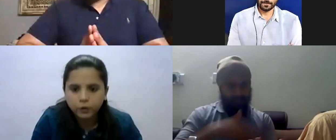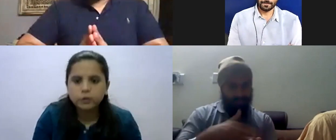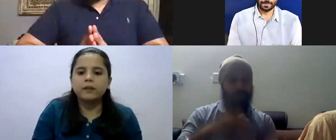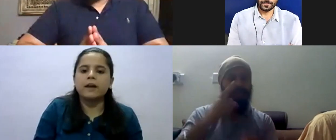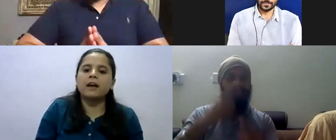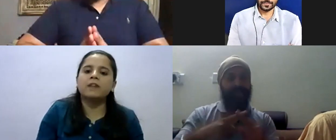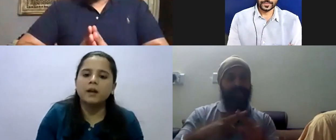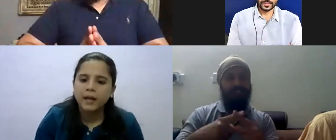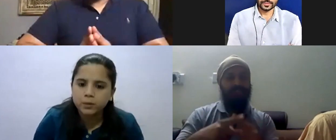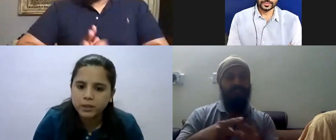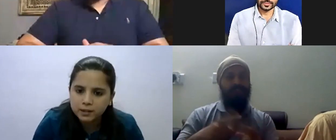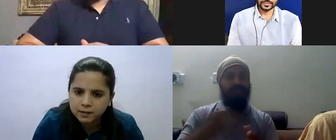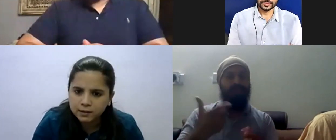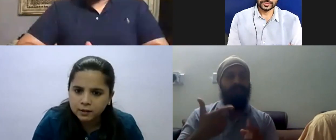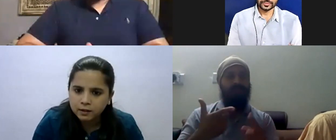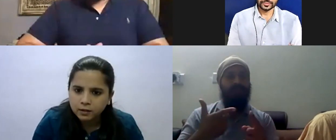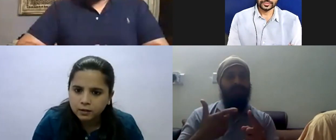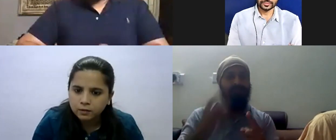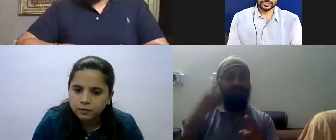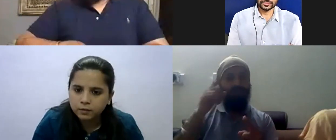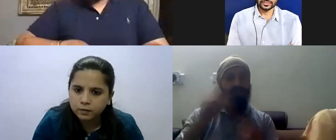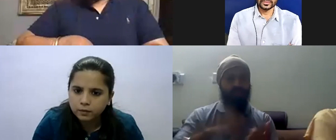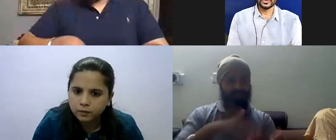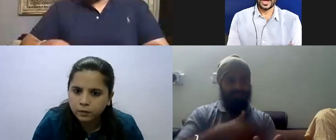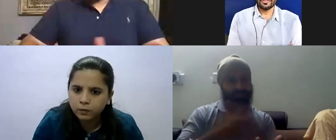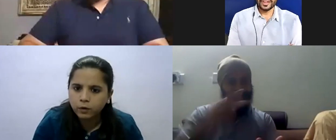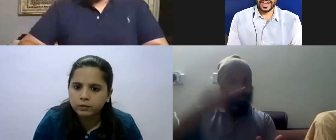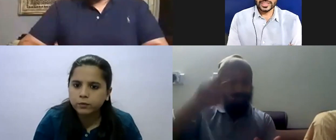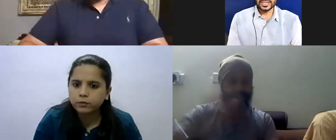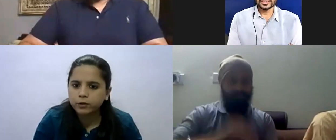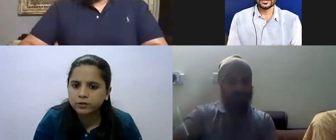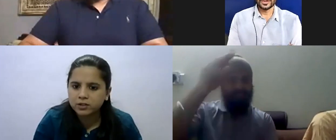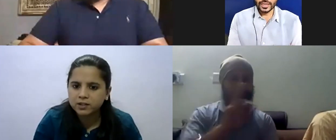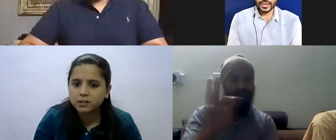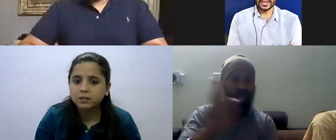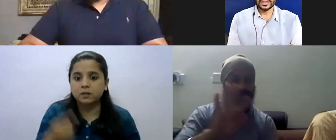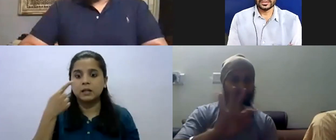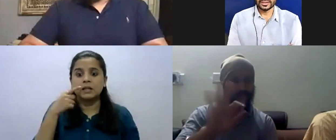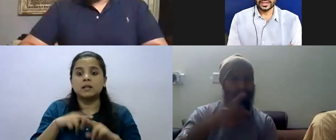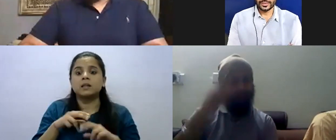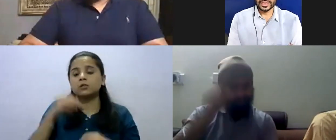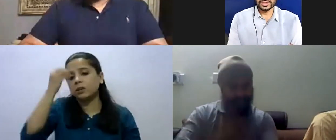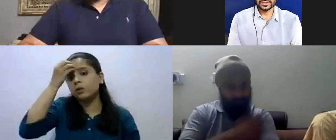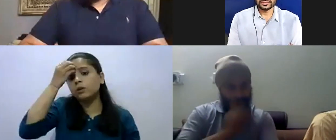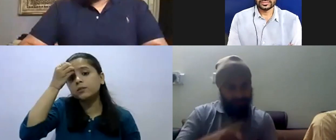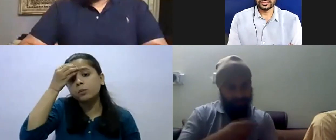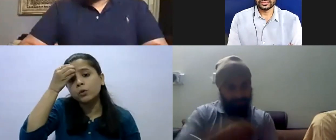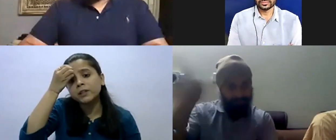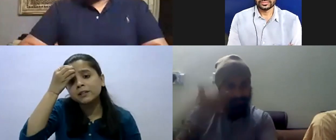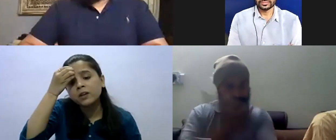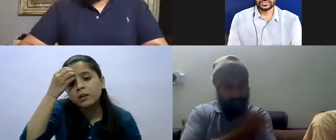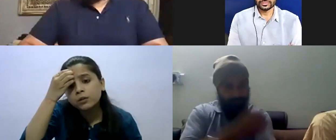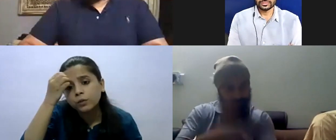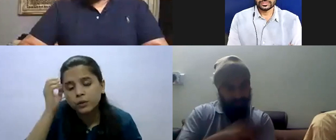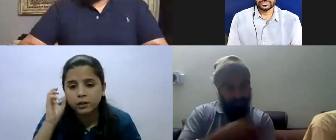And for if I have diabetes. You have diabetes, run and take the vaccine. More